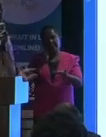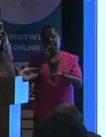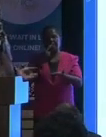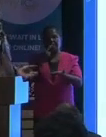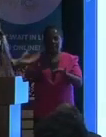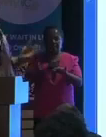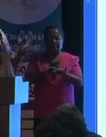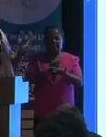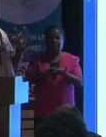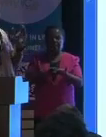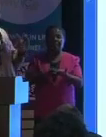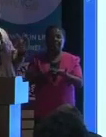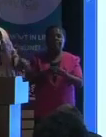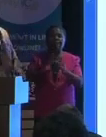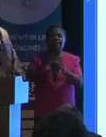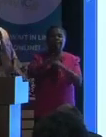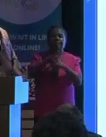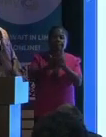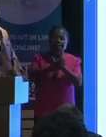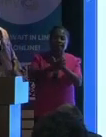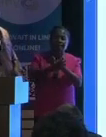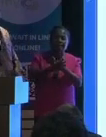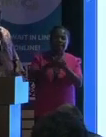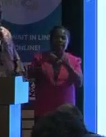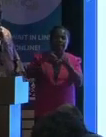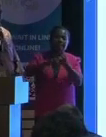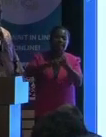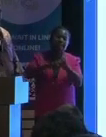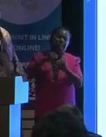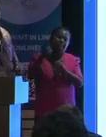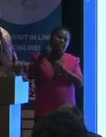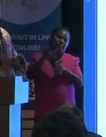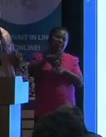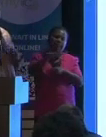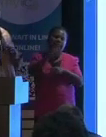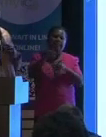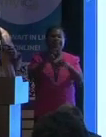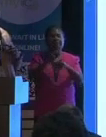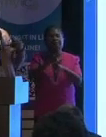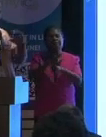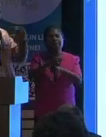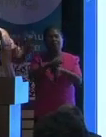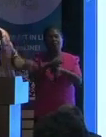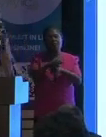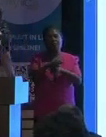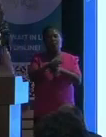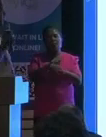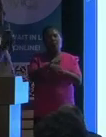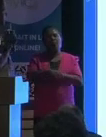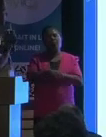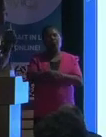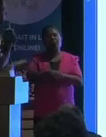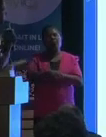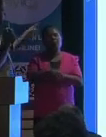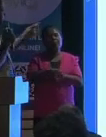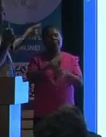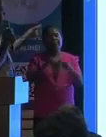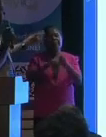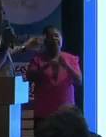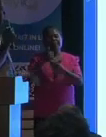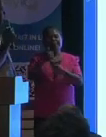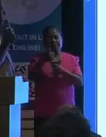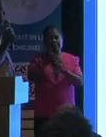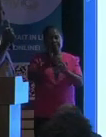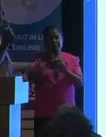form is for every month. The S6, that's the reconciliation for that year. So this is